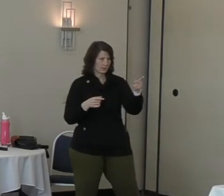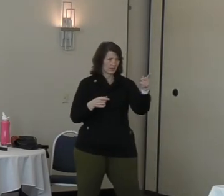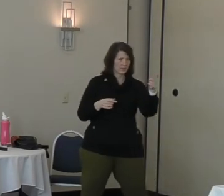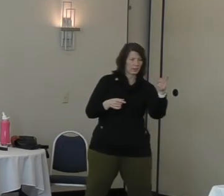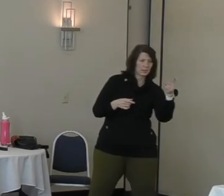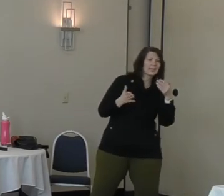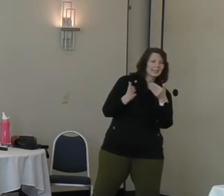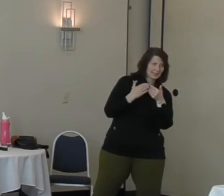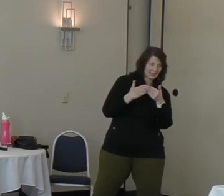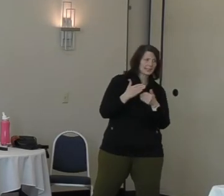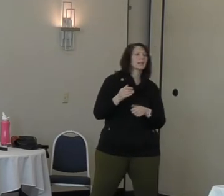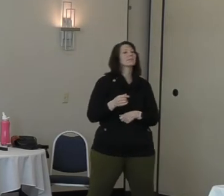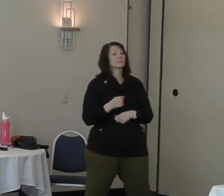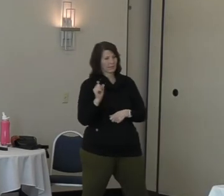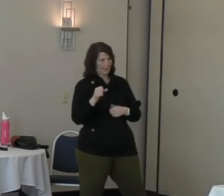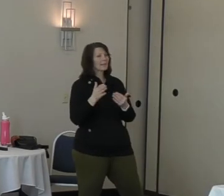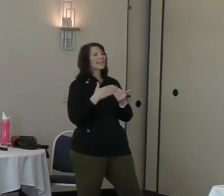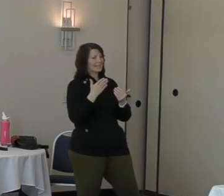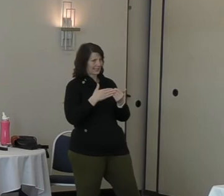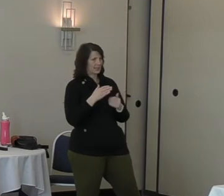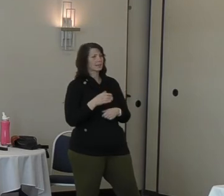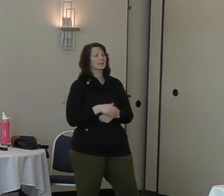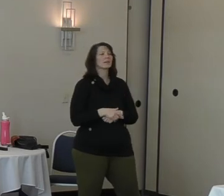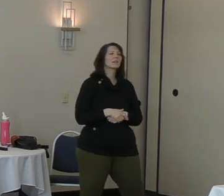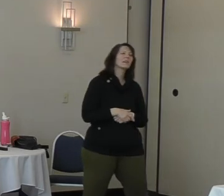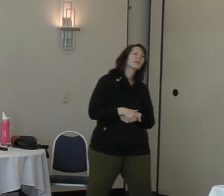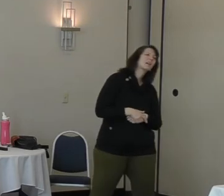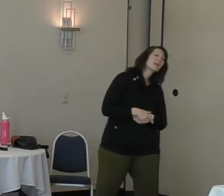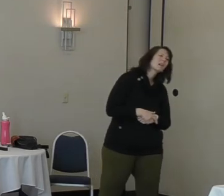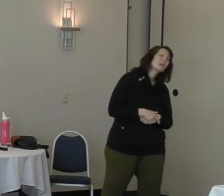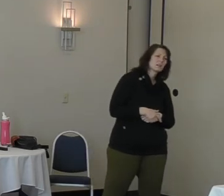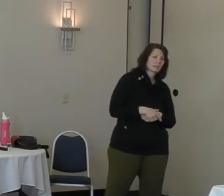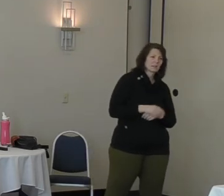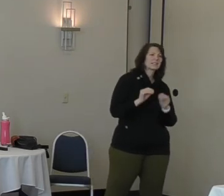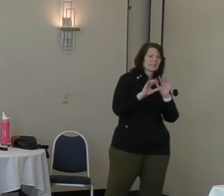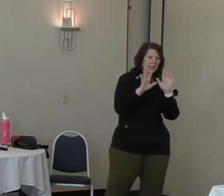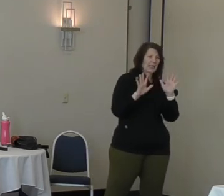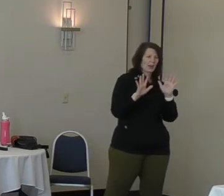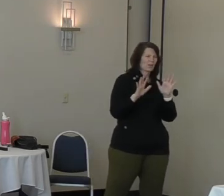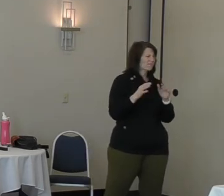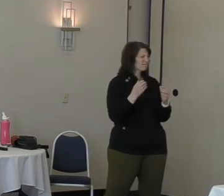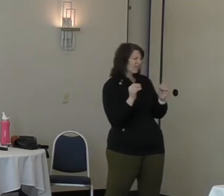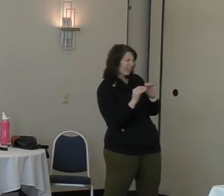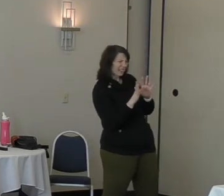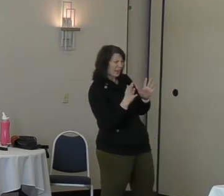What? It's easy. Clarity. Clarity for what?